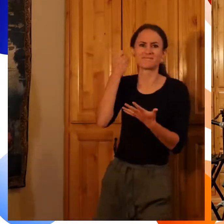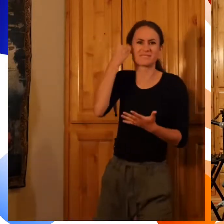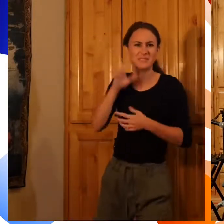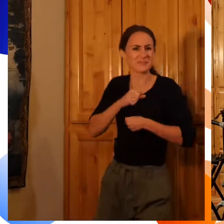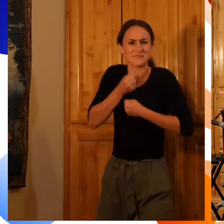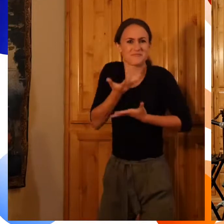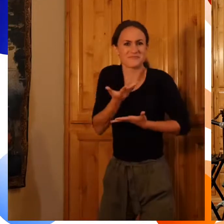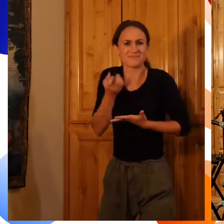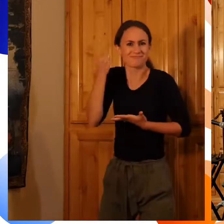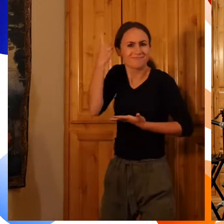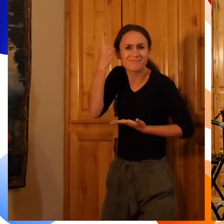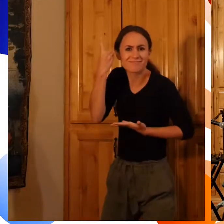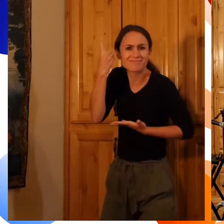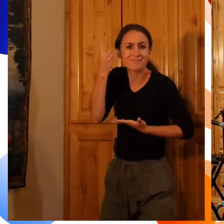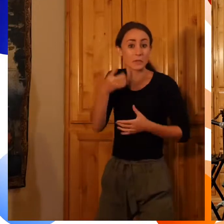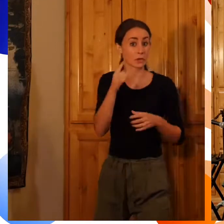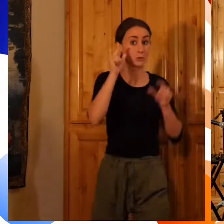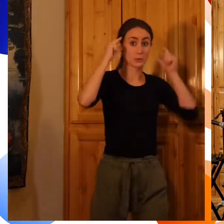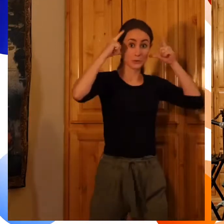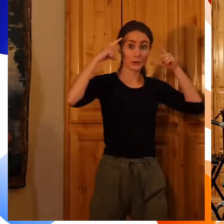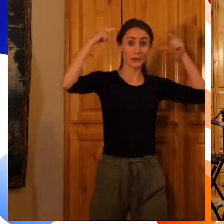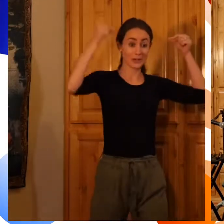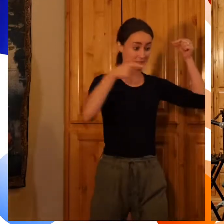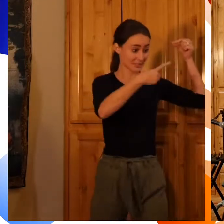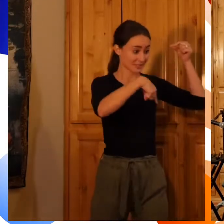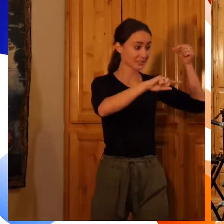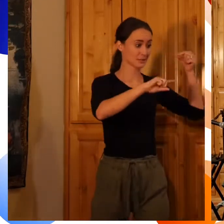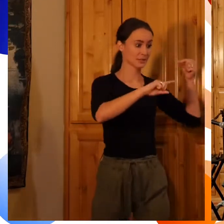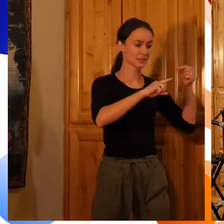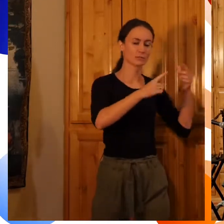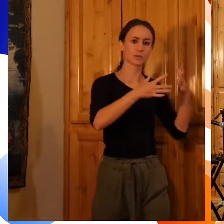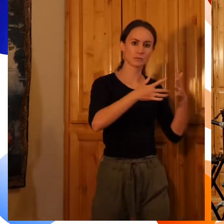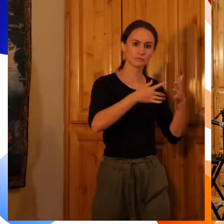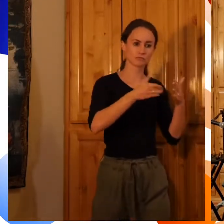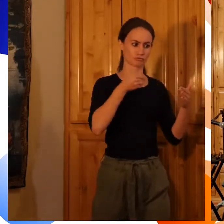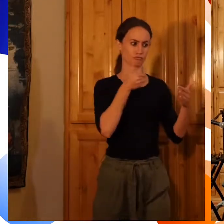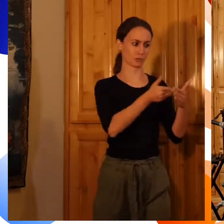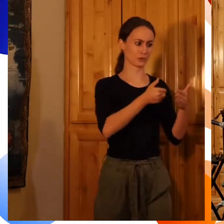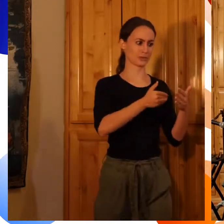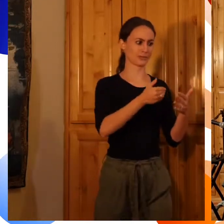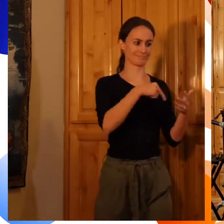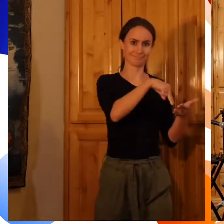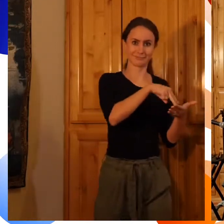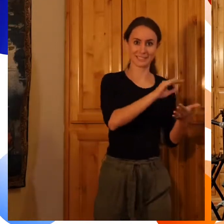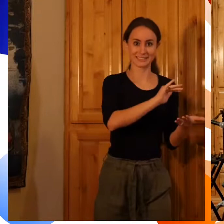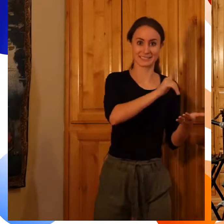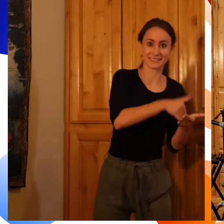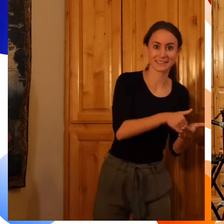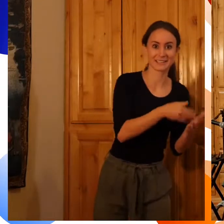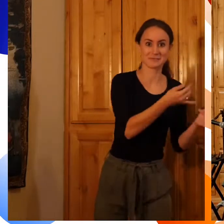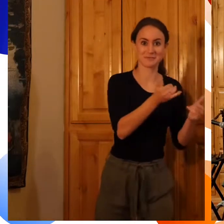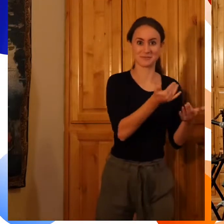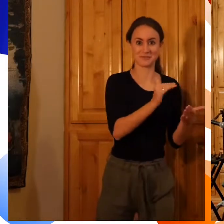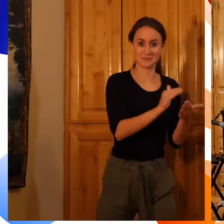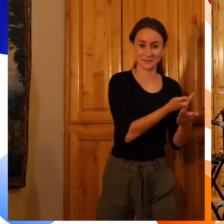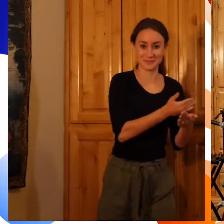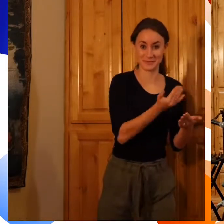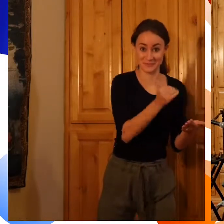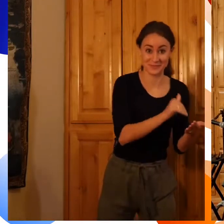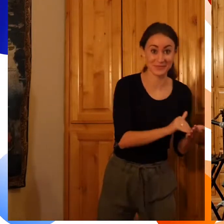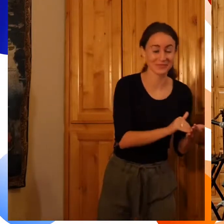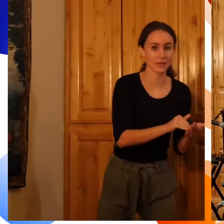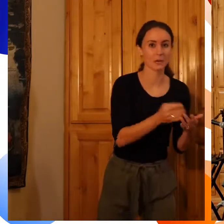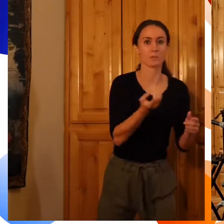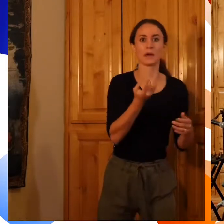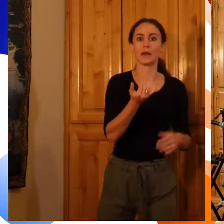wee goblins were about to dance another dance and to play another tune, but the wind that night blew in chill off the Irish Sea, and